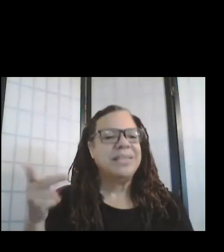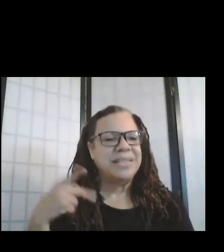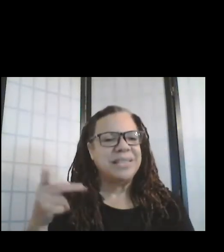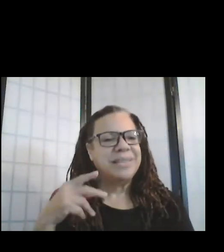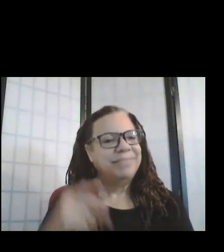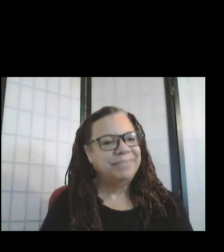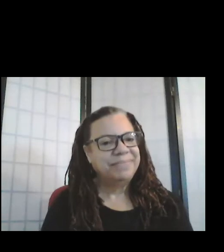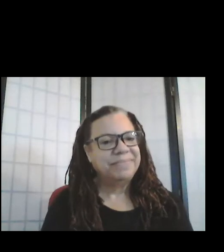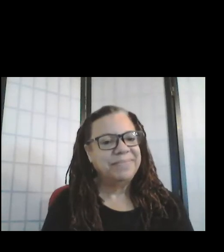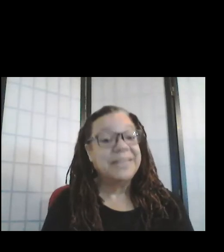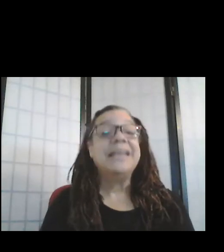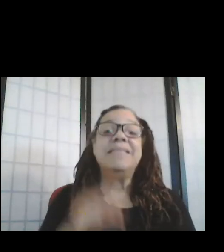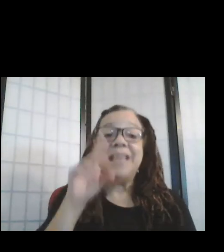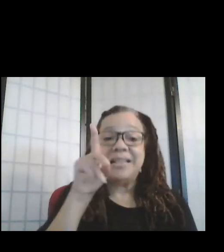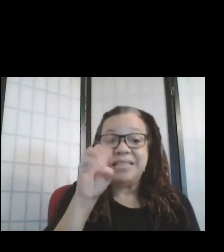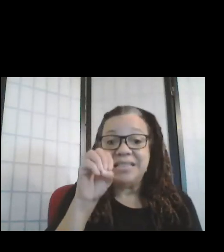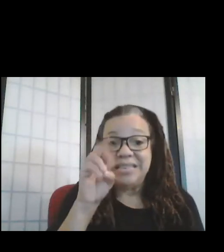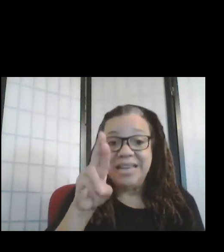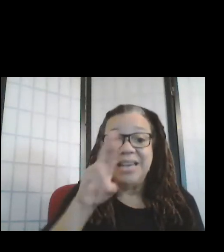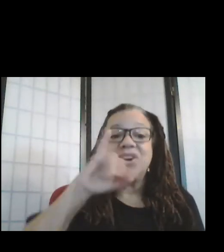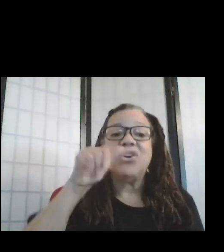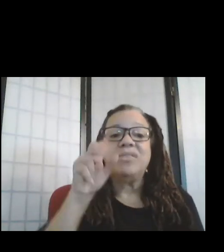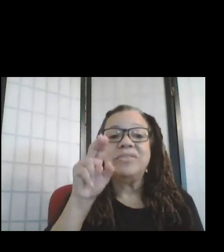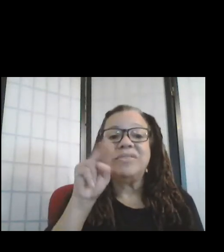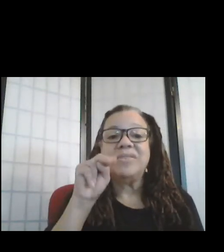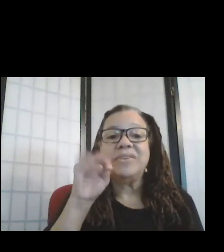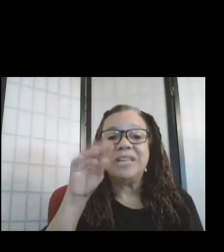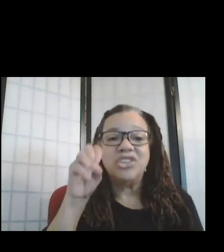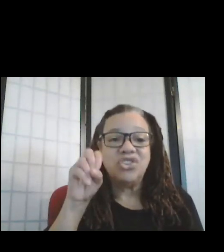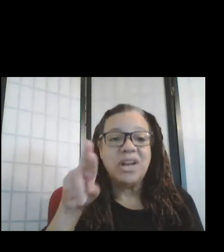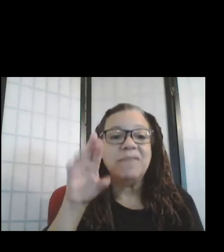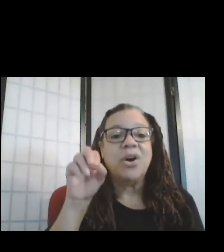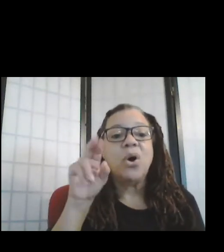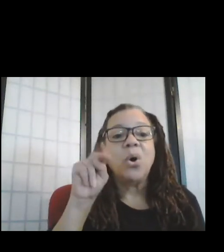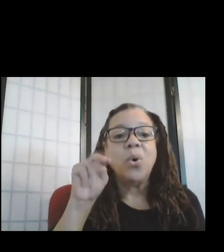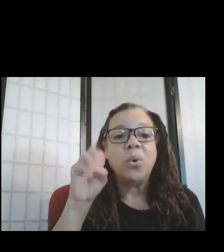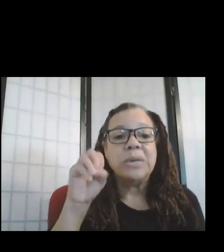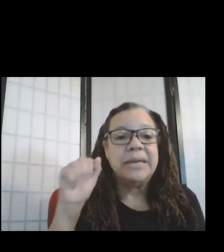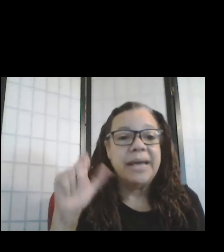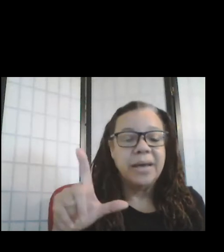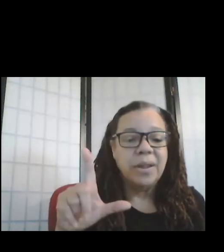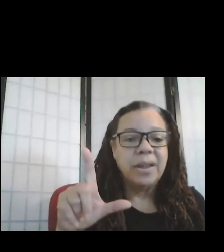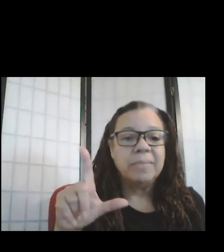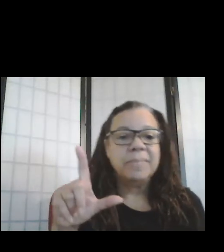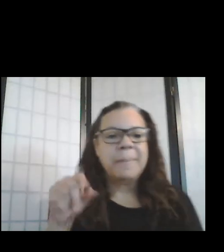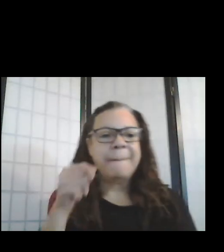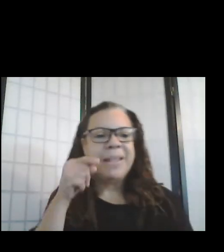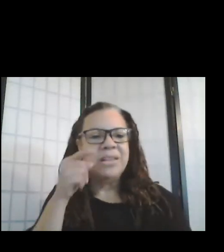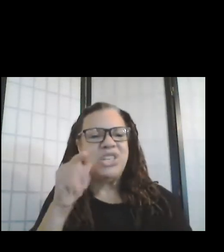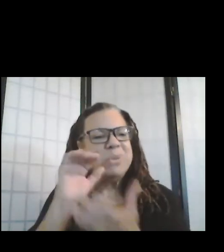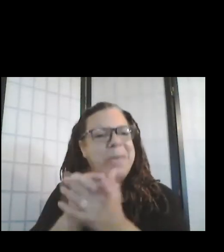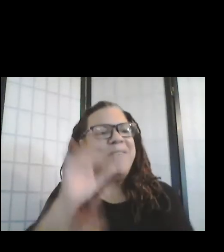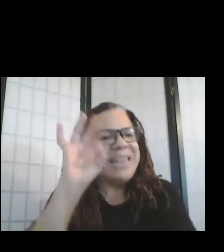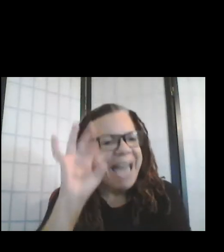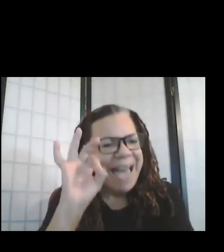That's dear Jennifer O'Neill. And if you haven't figured it out, she was married 9